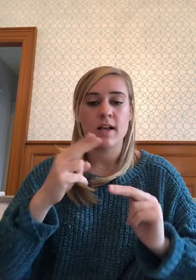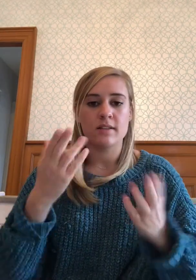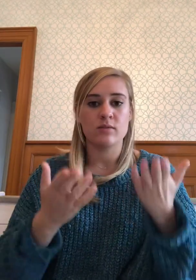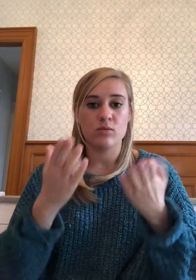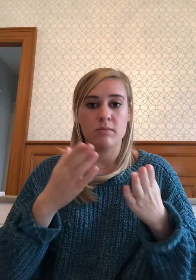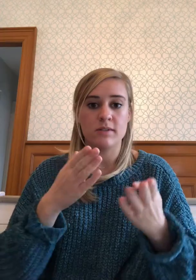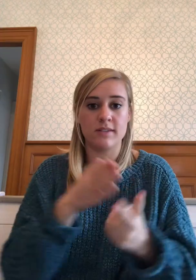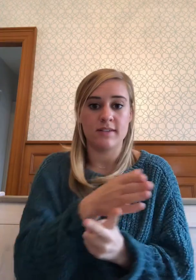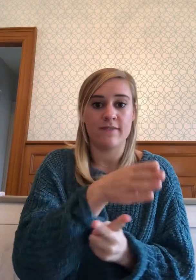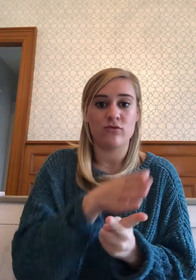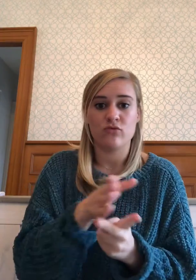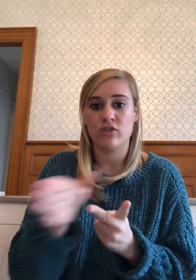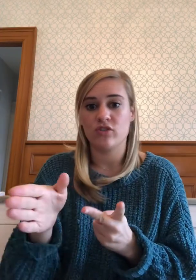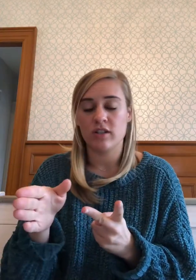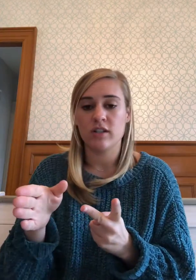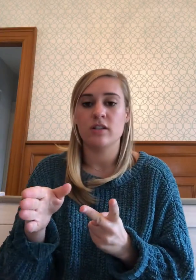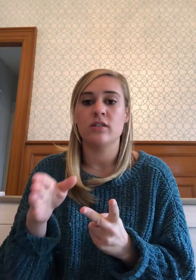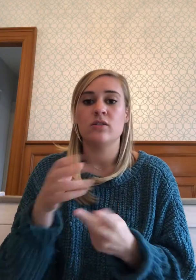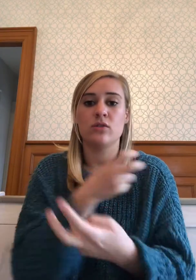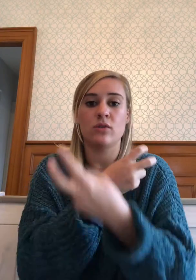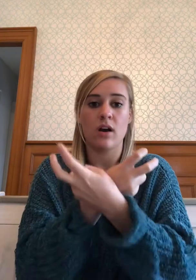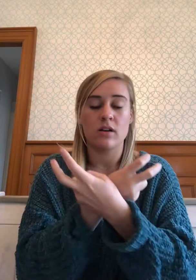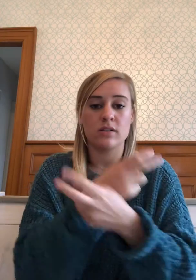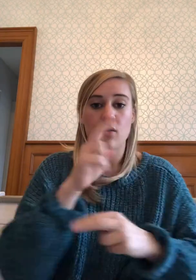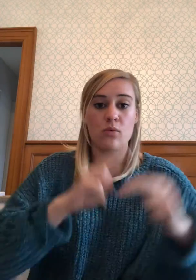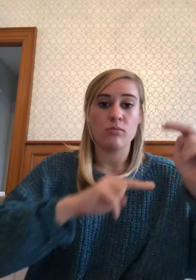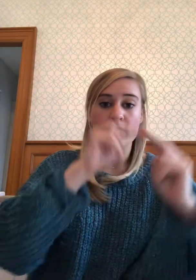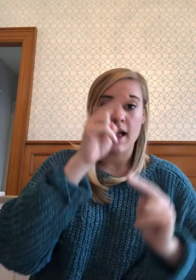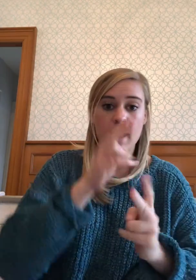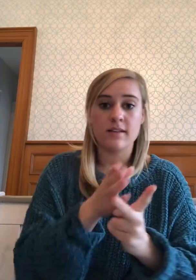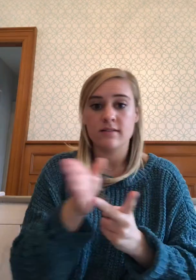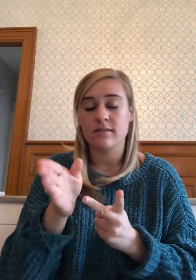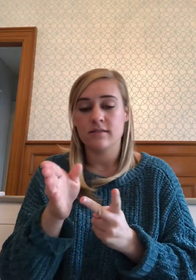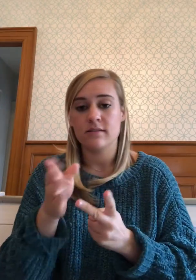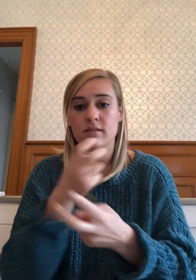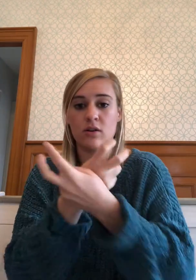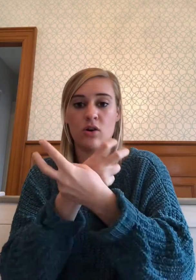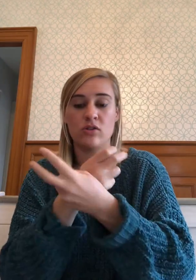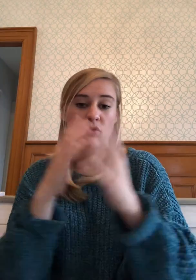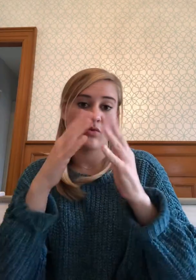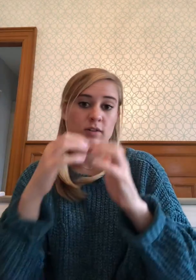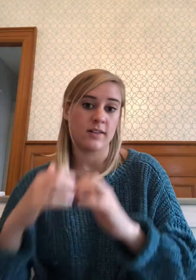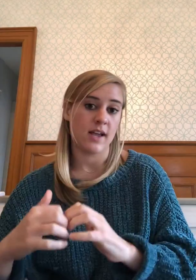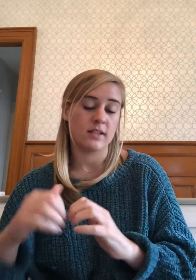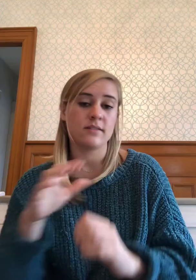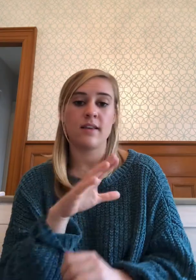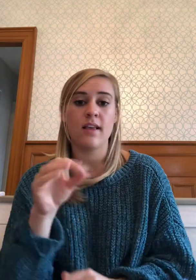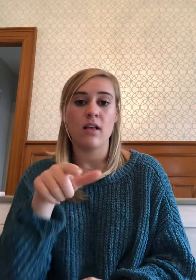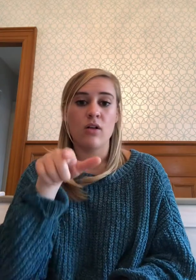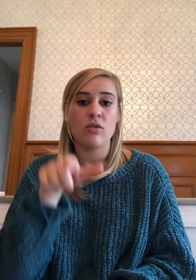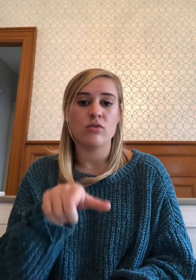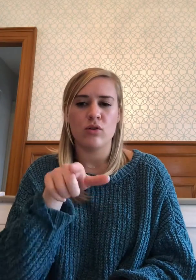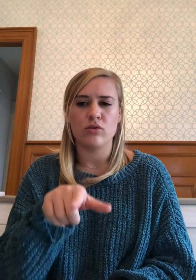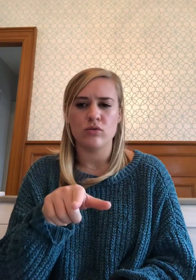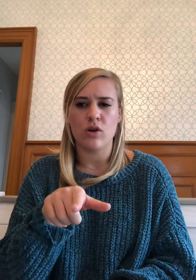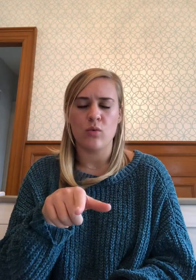into osteoblasts, osteoclasts, and the lower bullet is showing what the